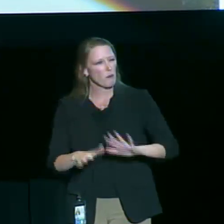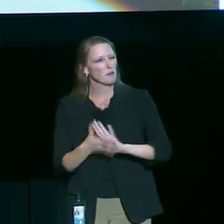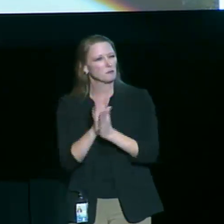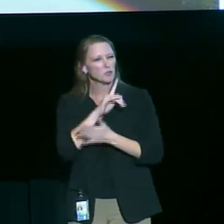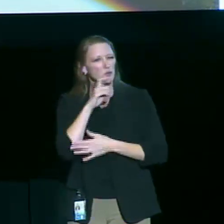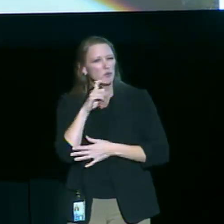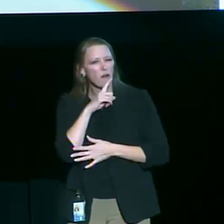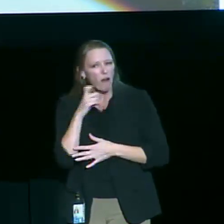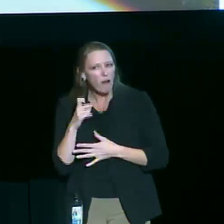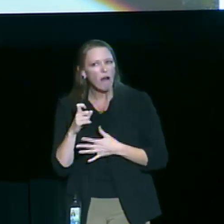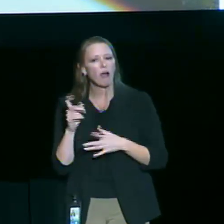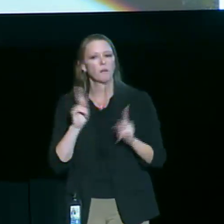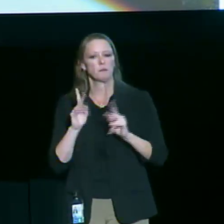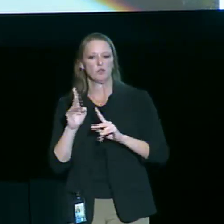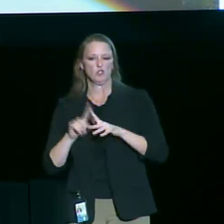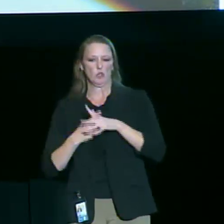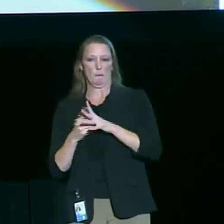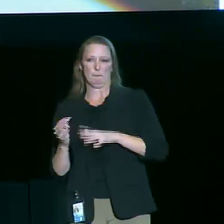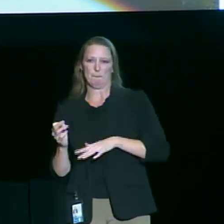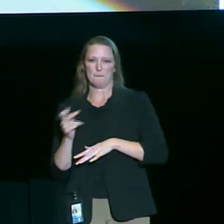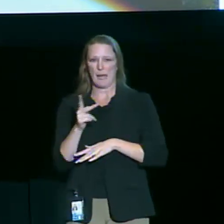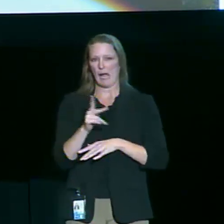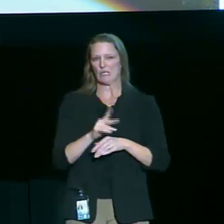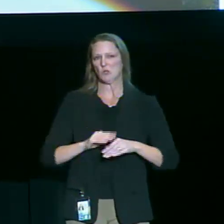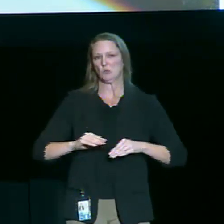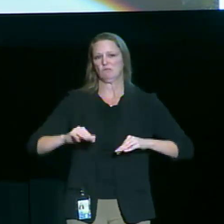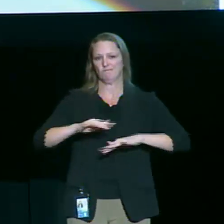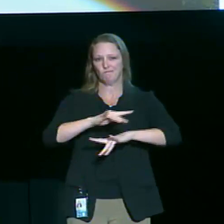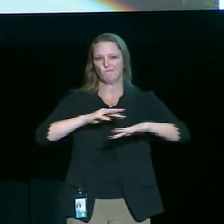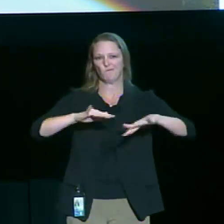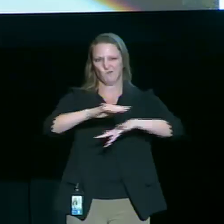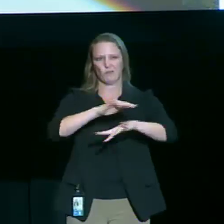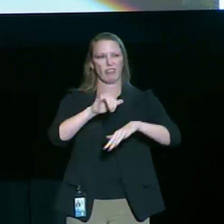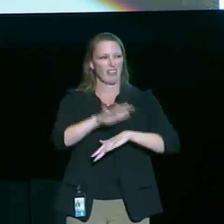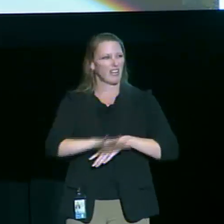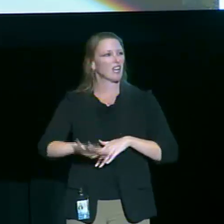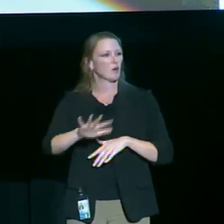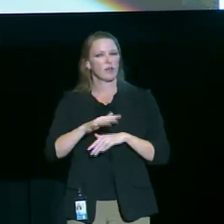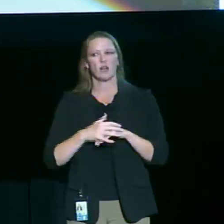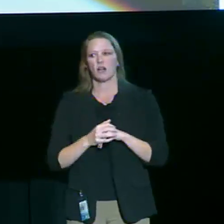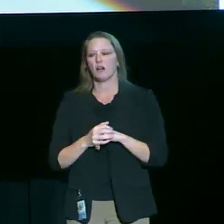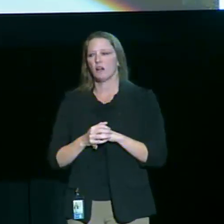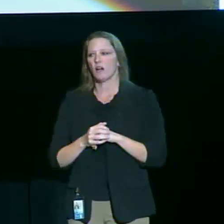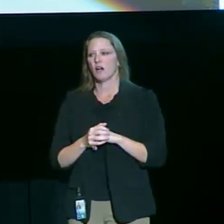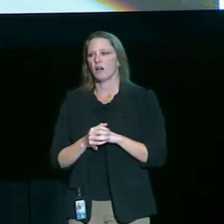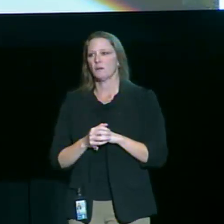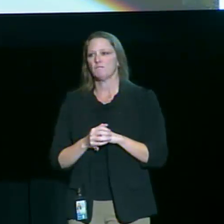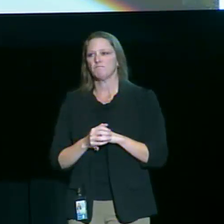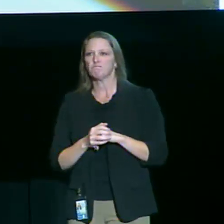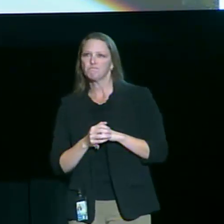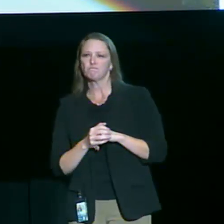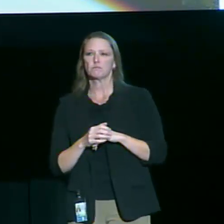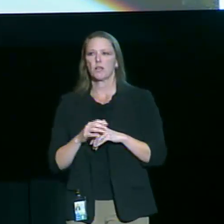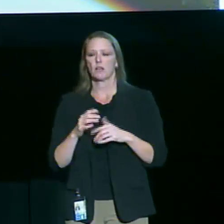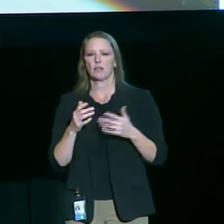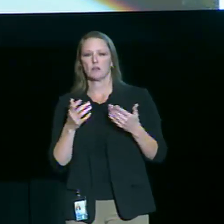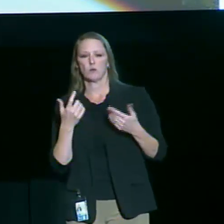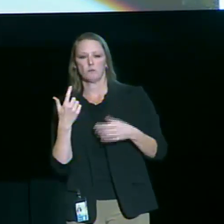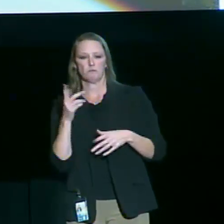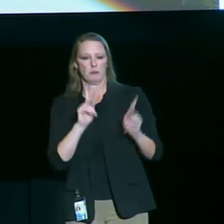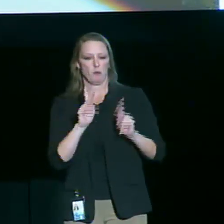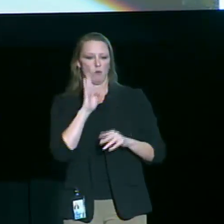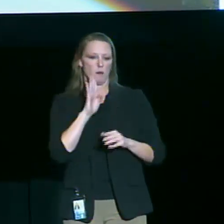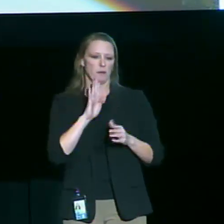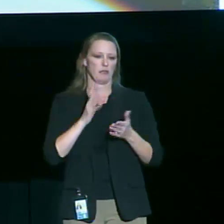begin to move back into the area, we're going to have them removing debris, removing